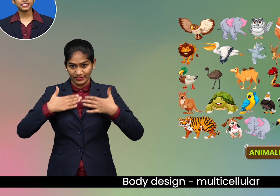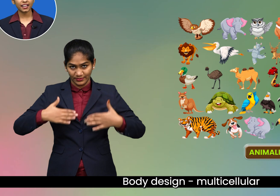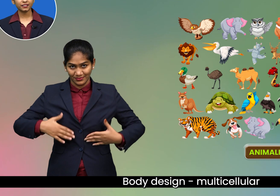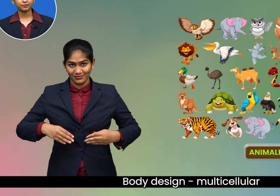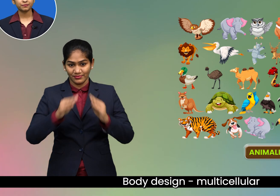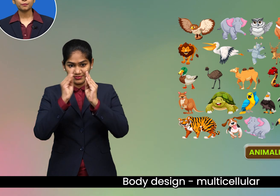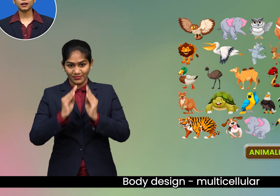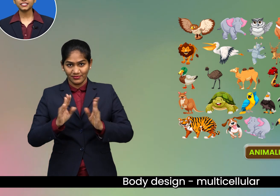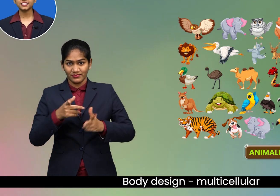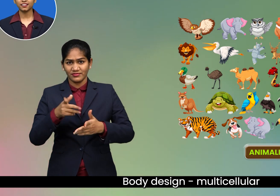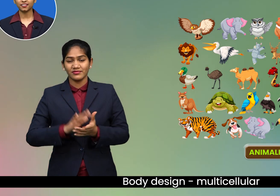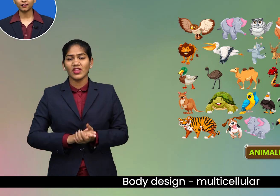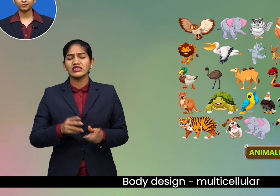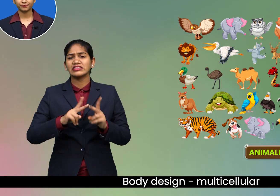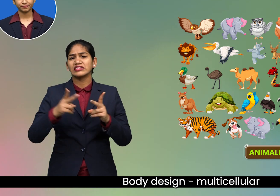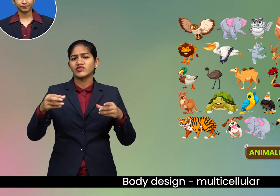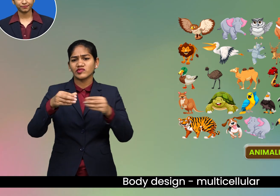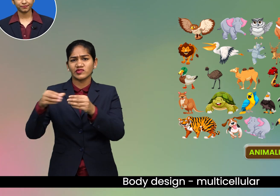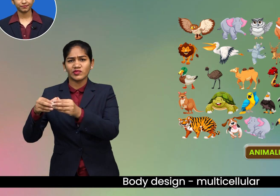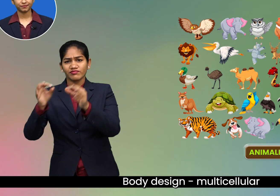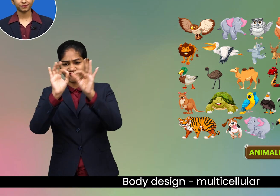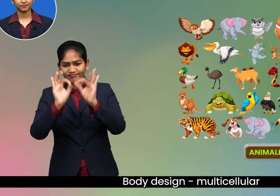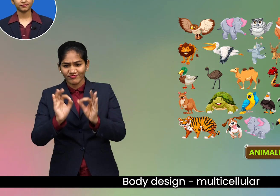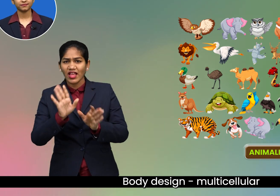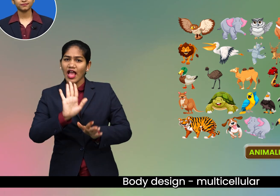Body design, multicellular.